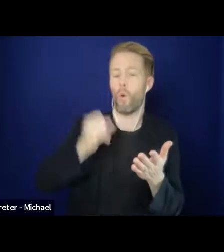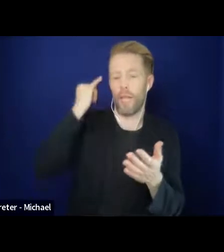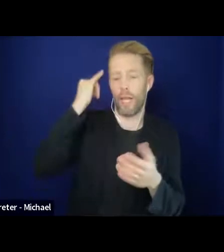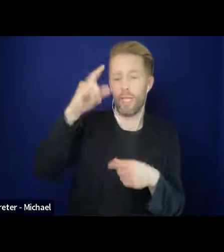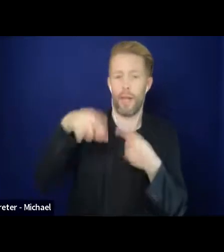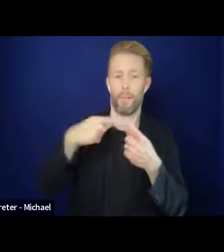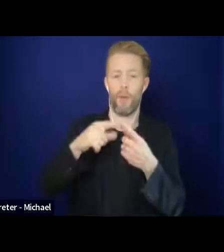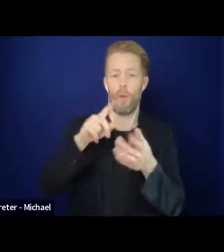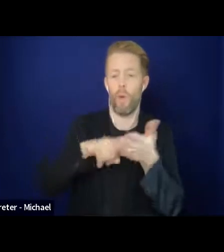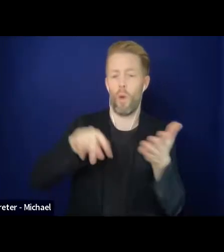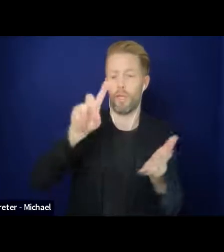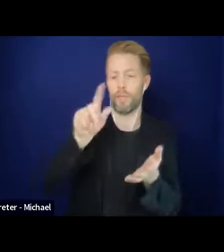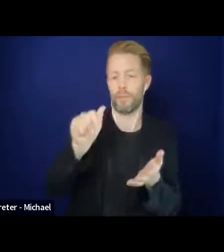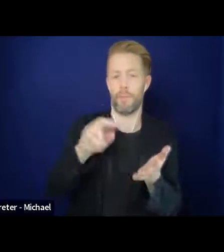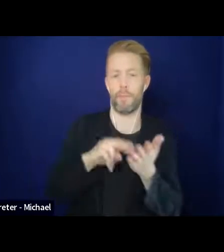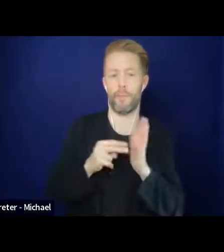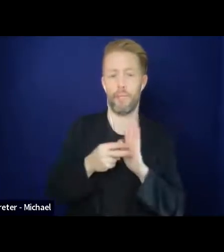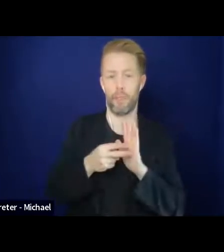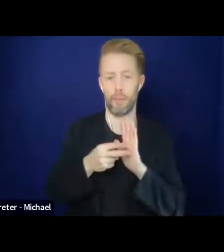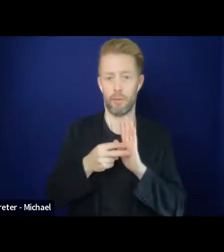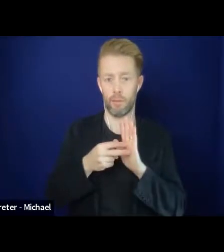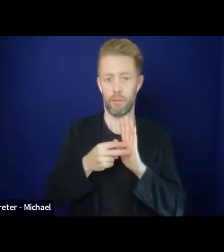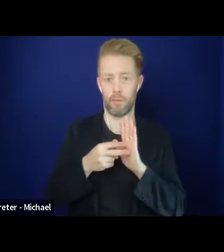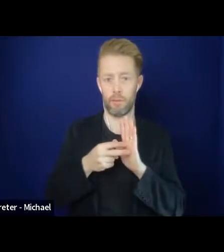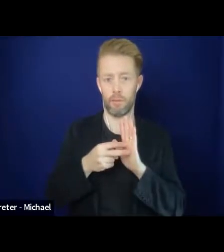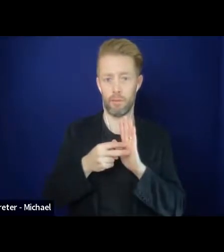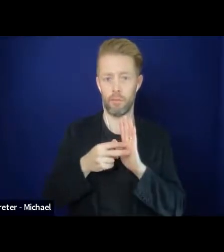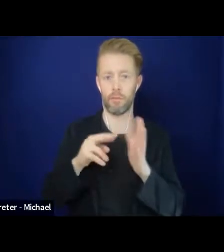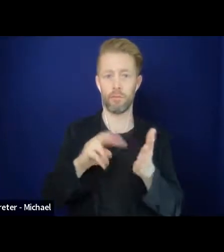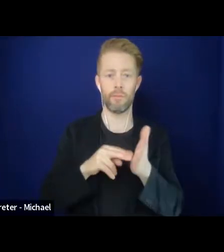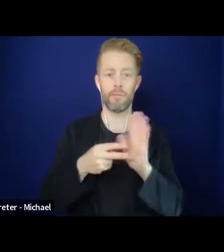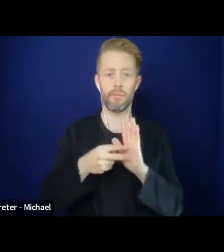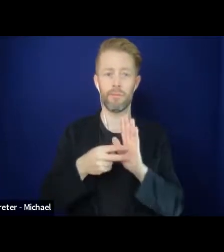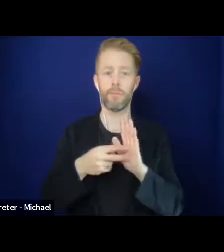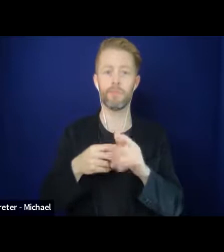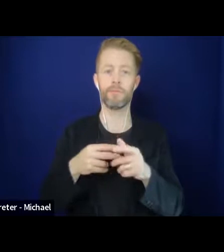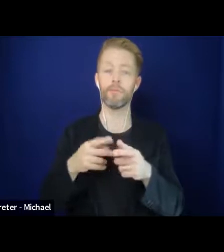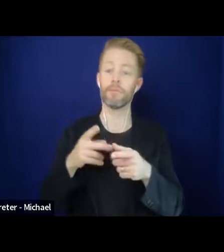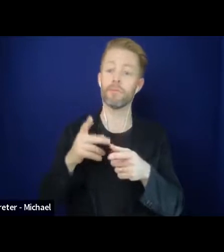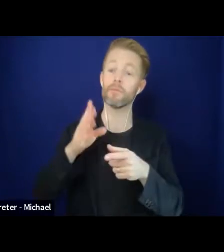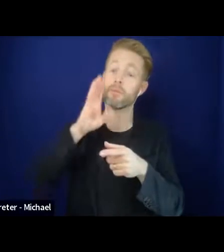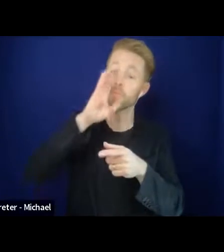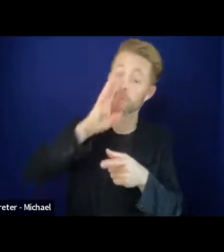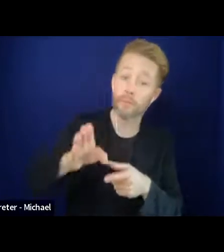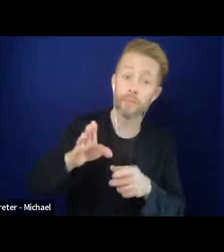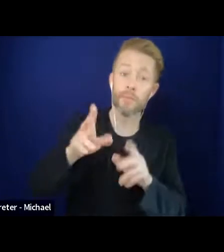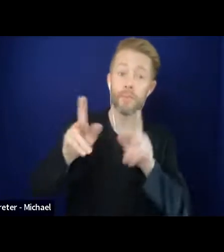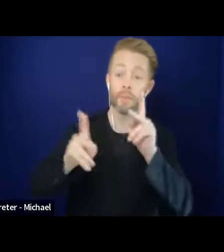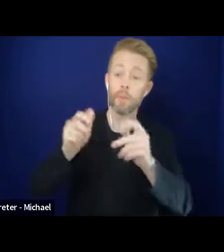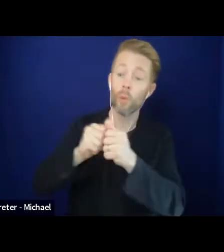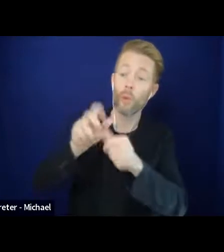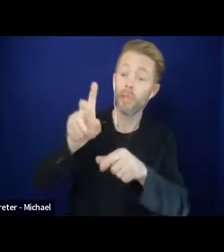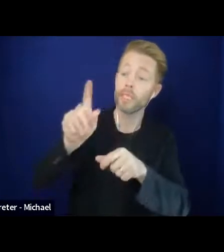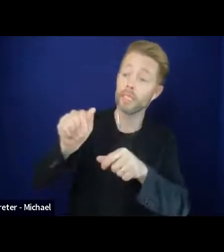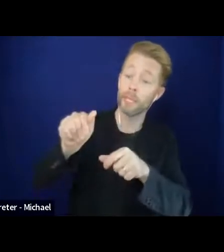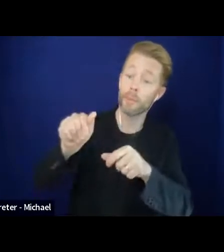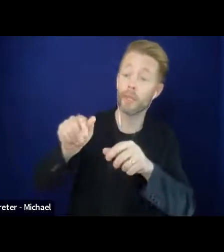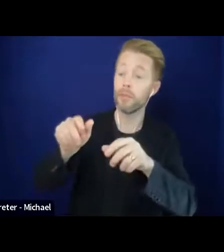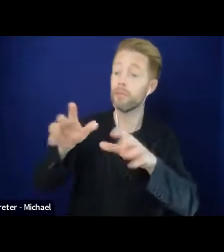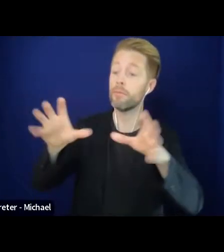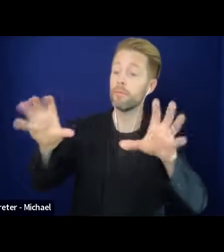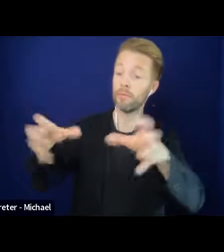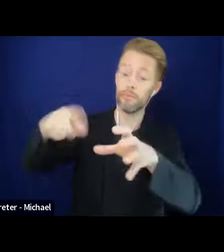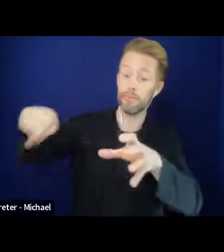not verified against or developed out of direct conversation with the disabled community,